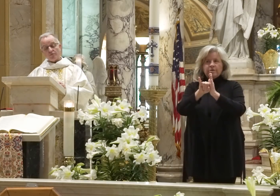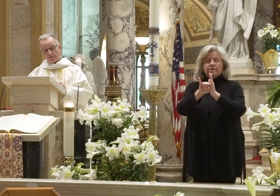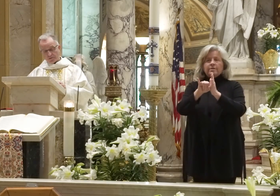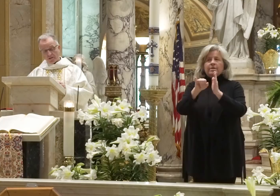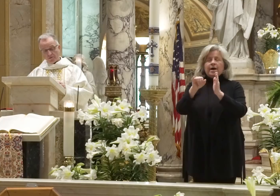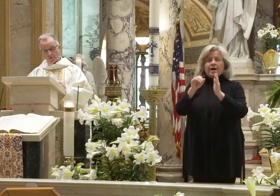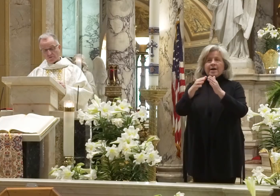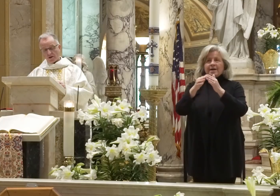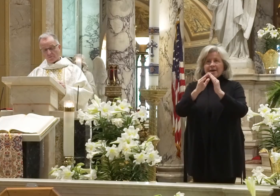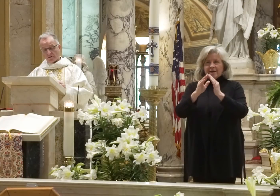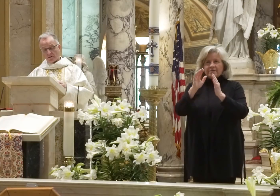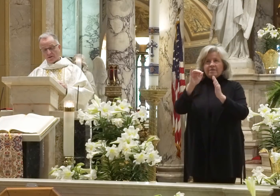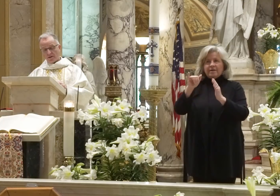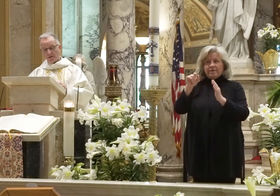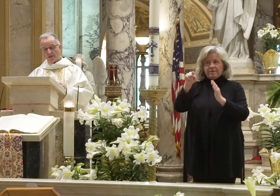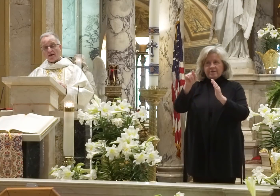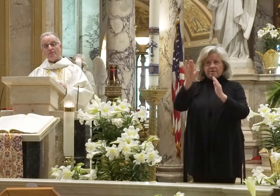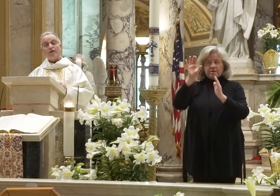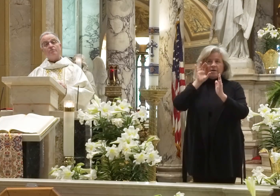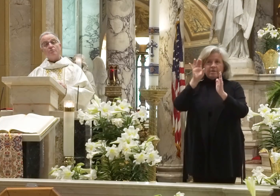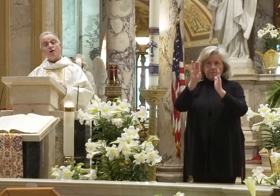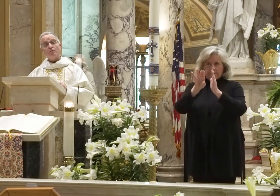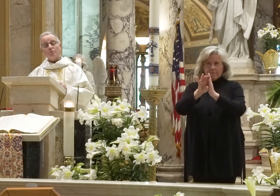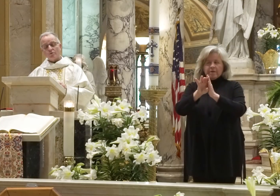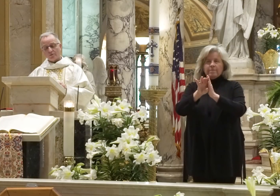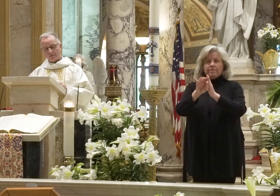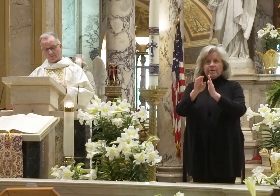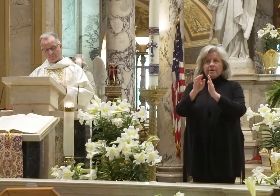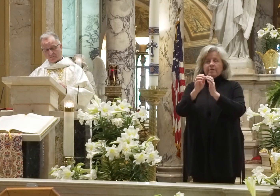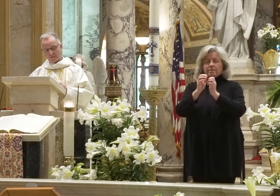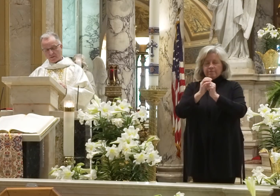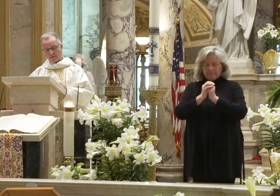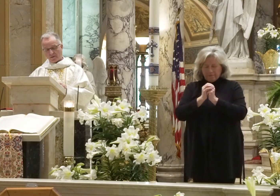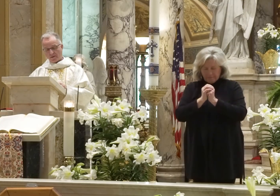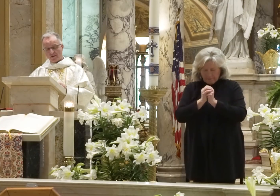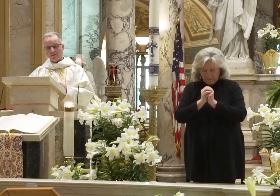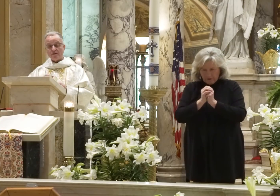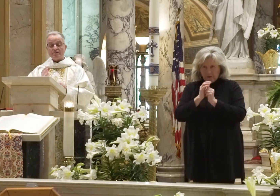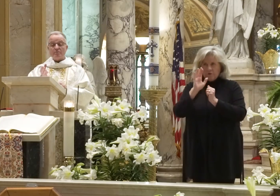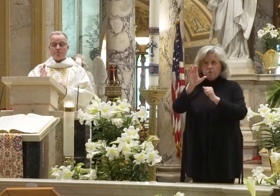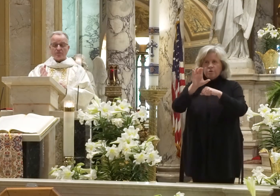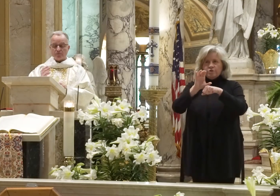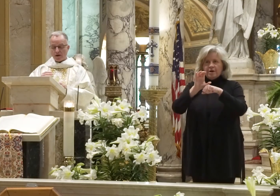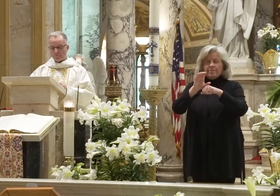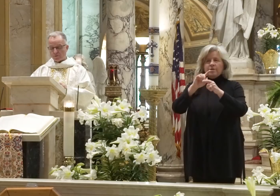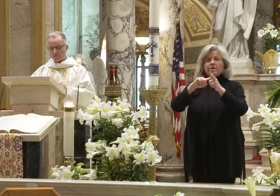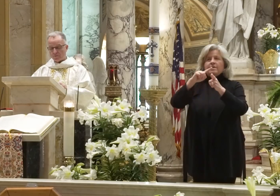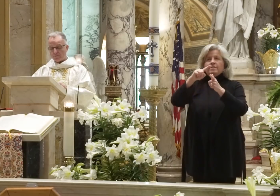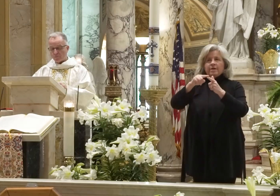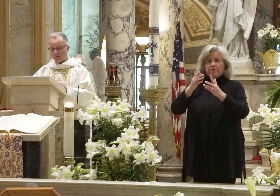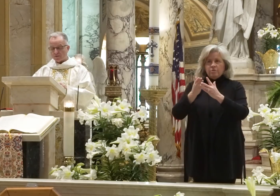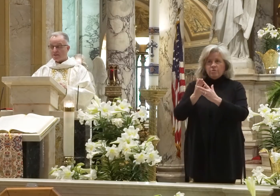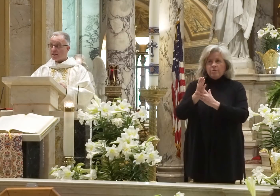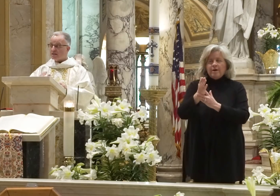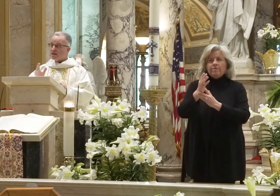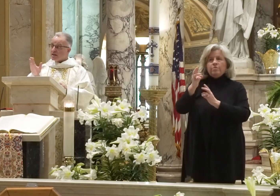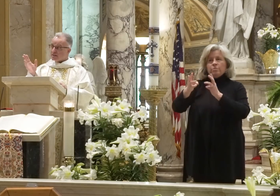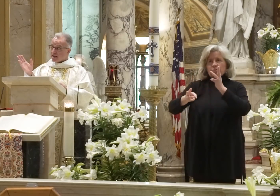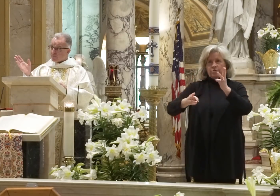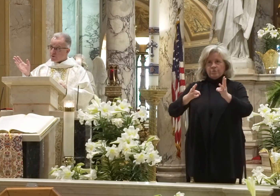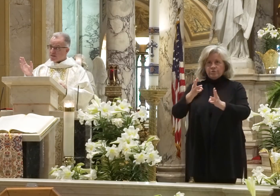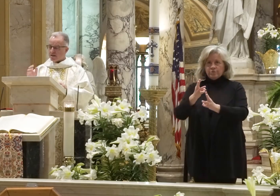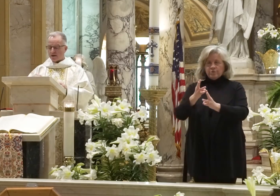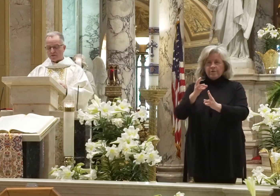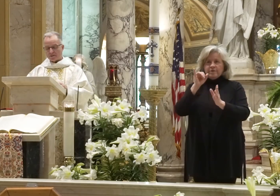venerated first in your chapel and then throughout the world. This image of divine mercy before us today